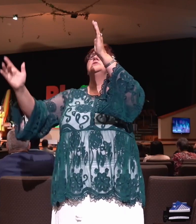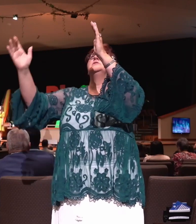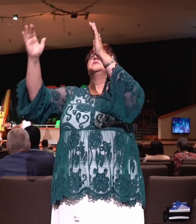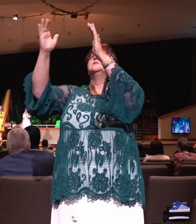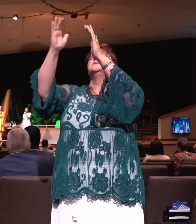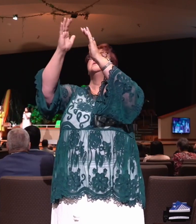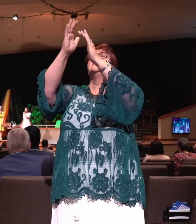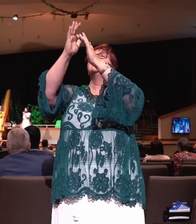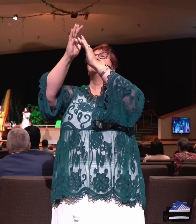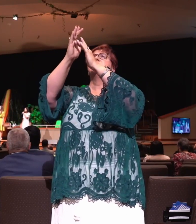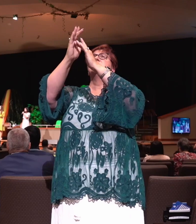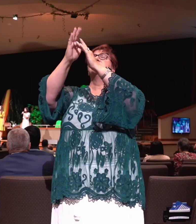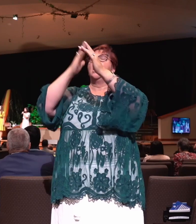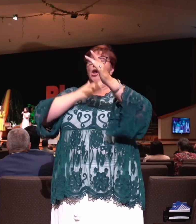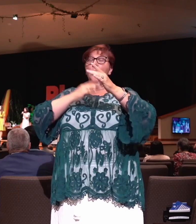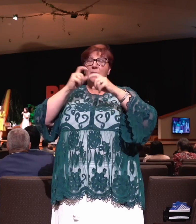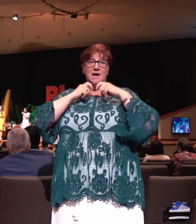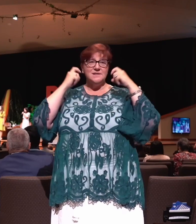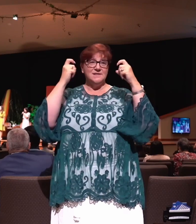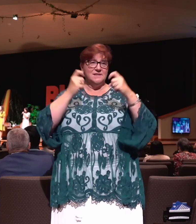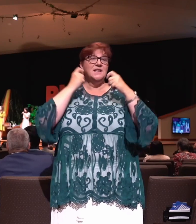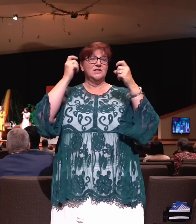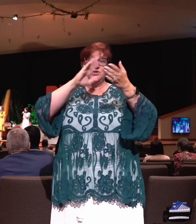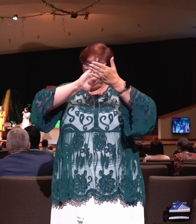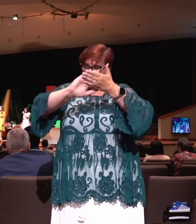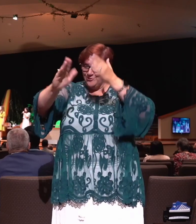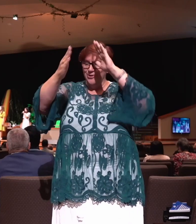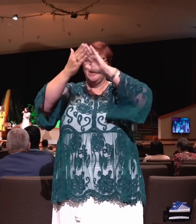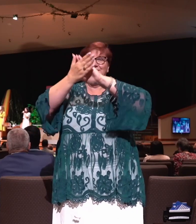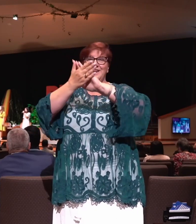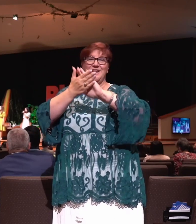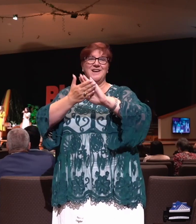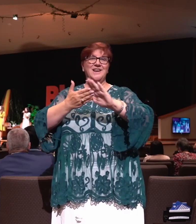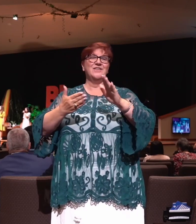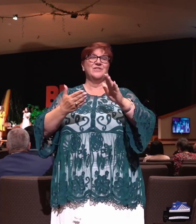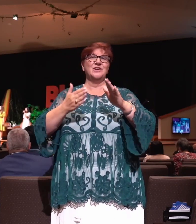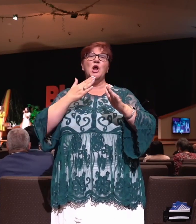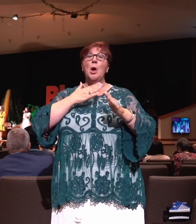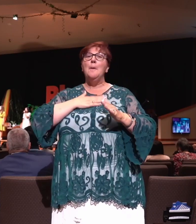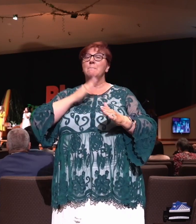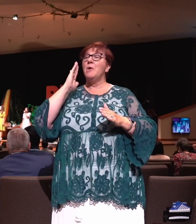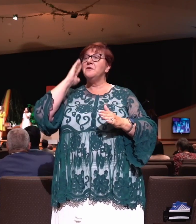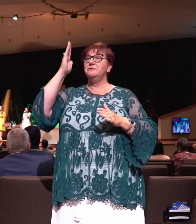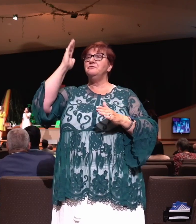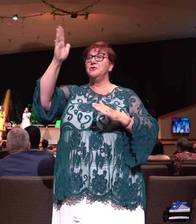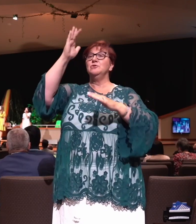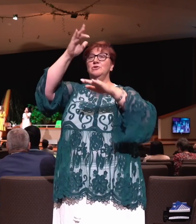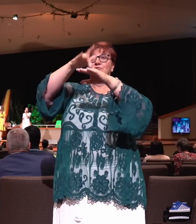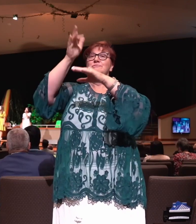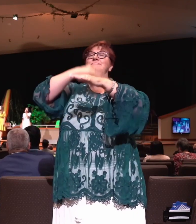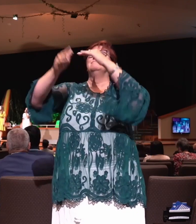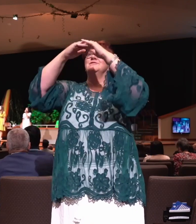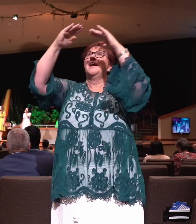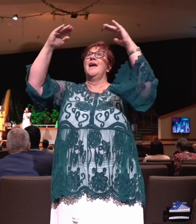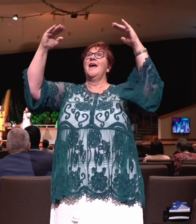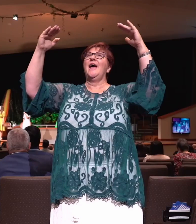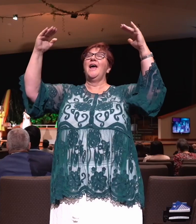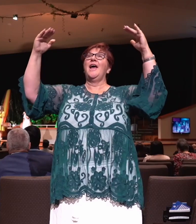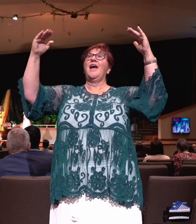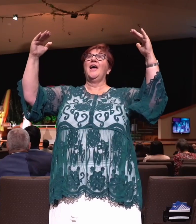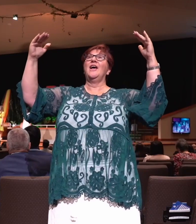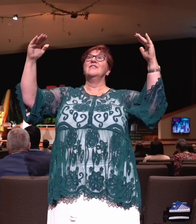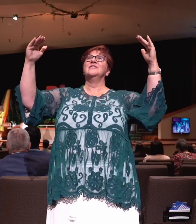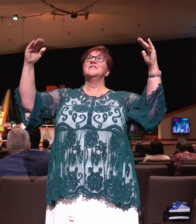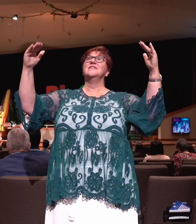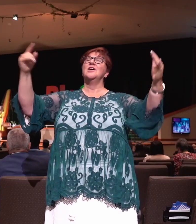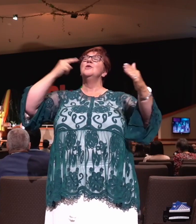Son. My sins are forgiven, my future is heaven.